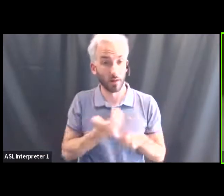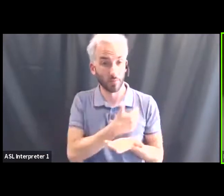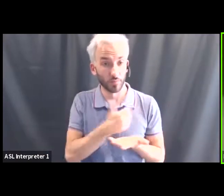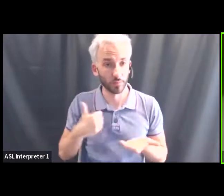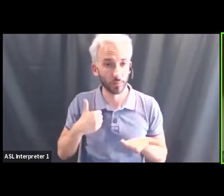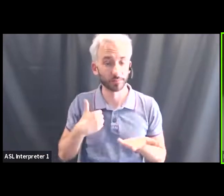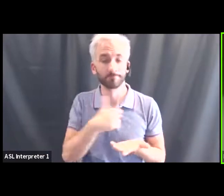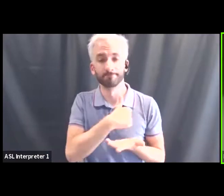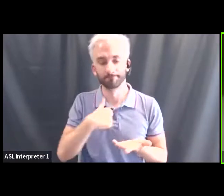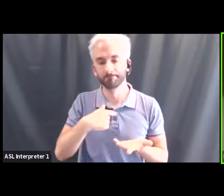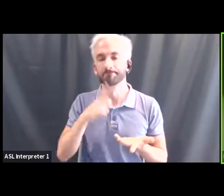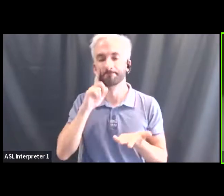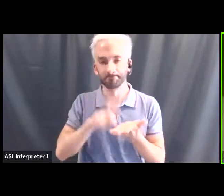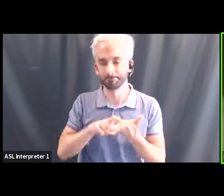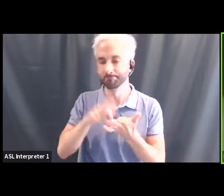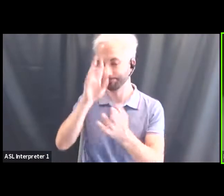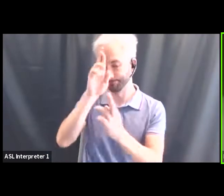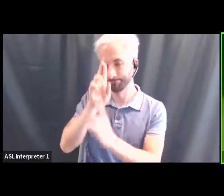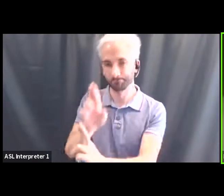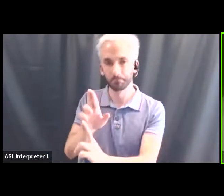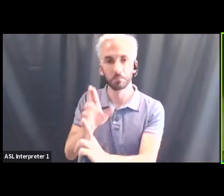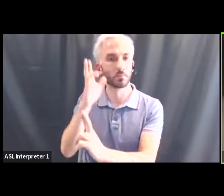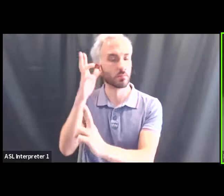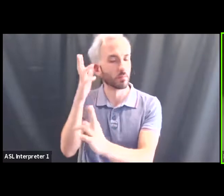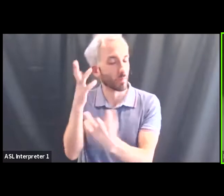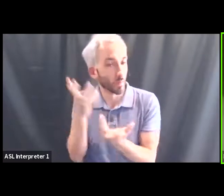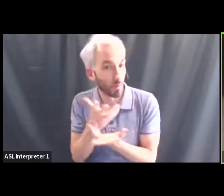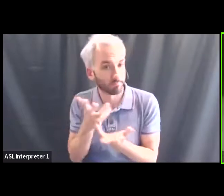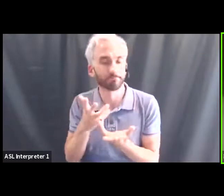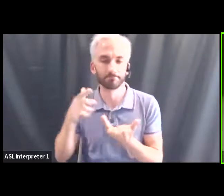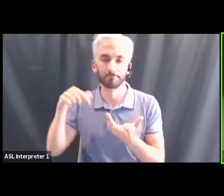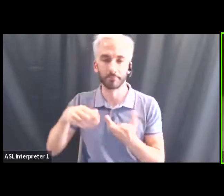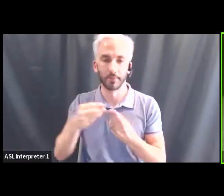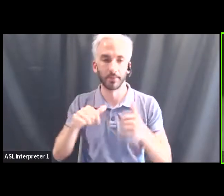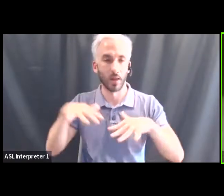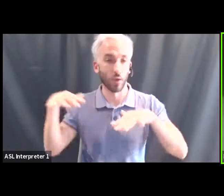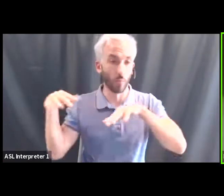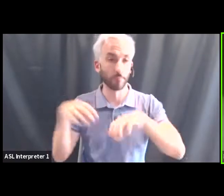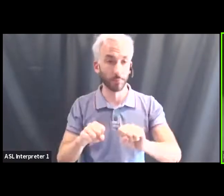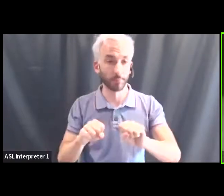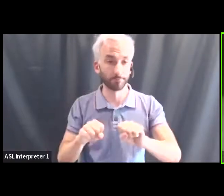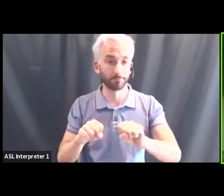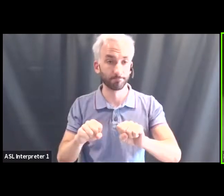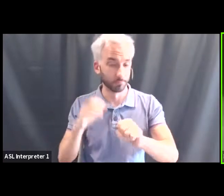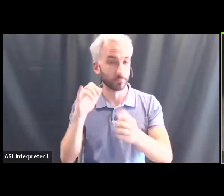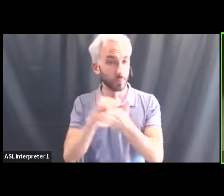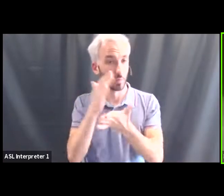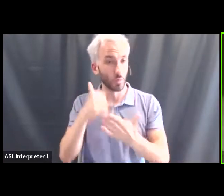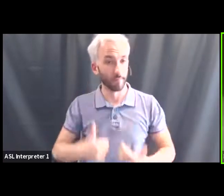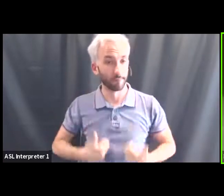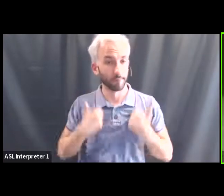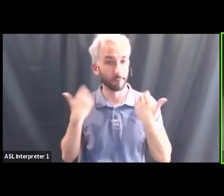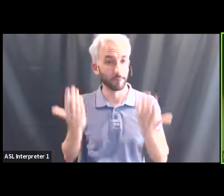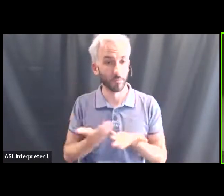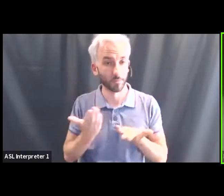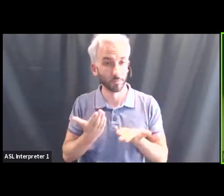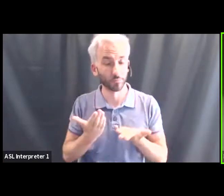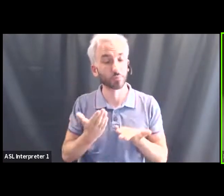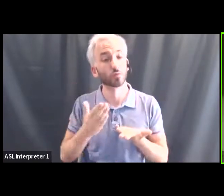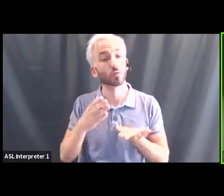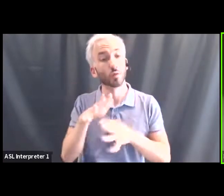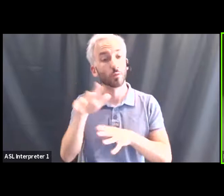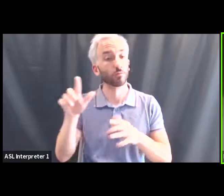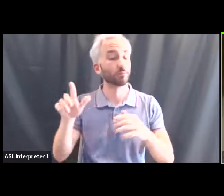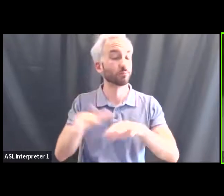here because this land is occupied. In recognizing that this space occupies colonized First Nations